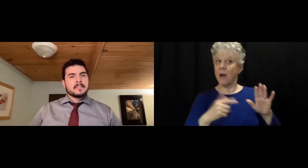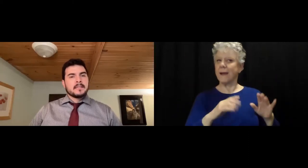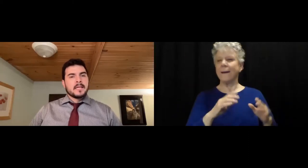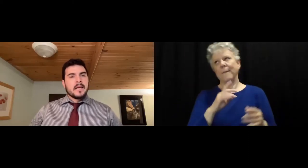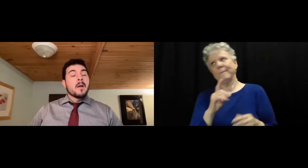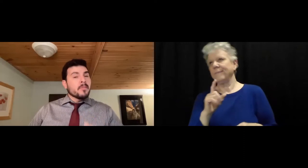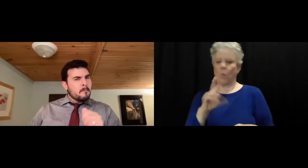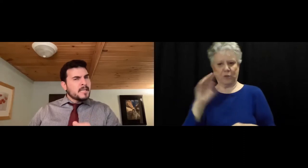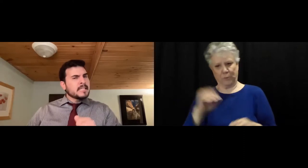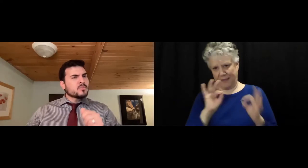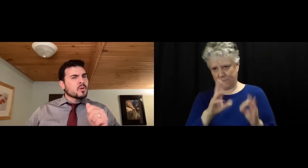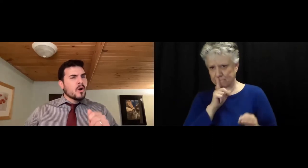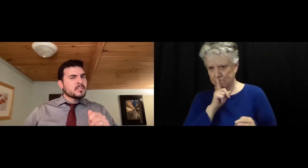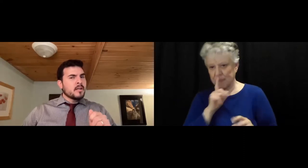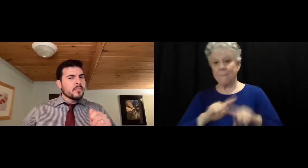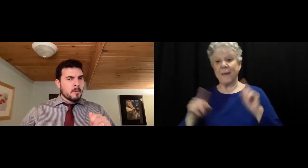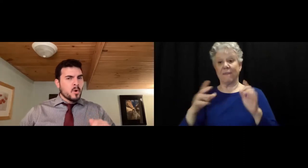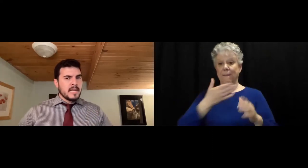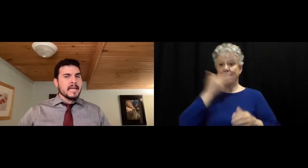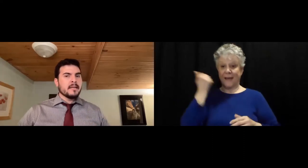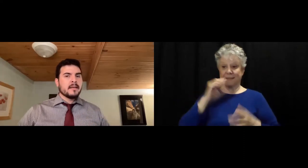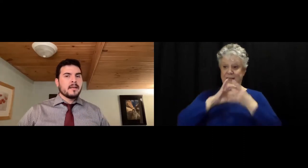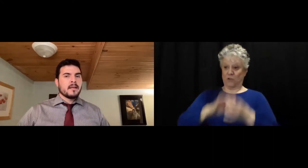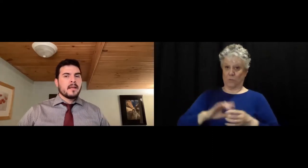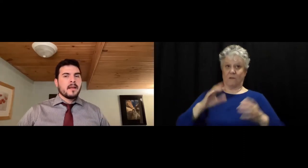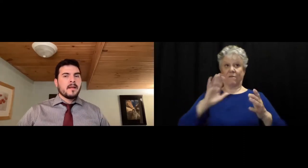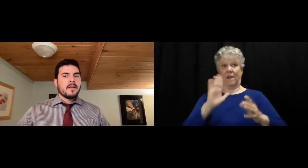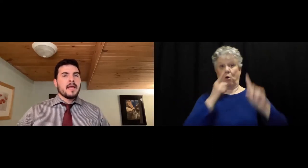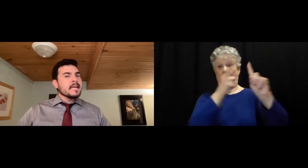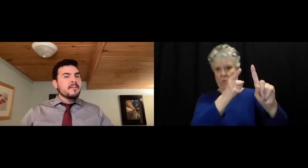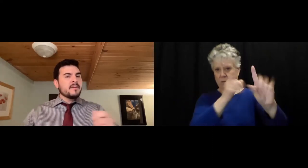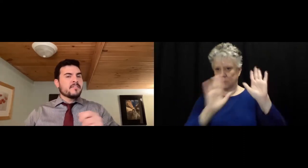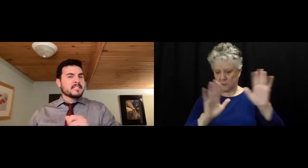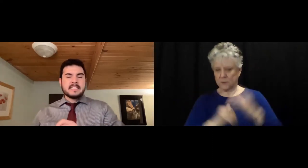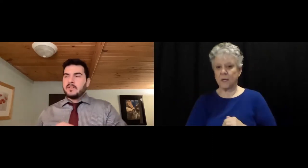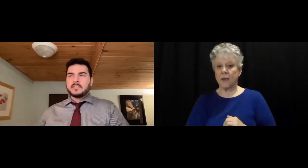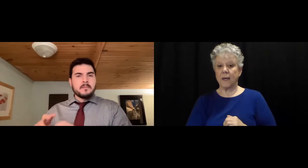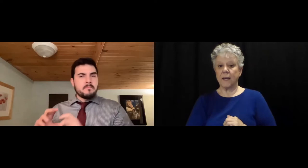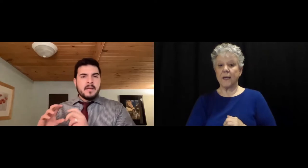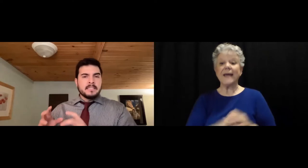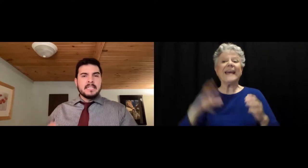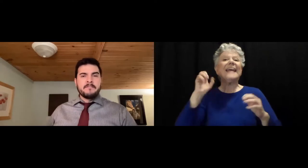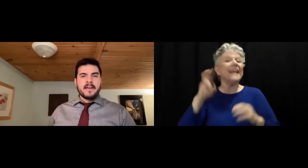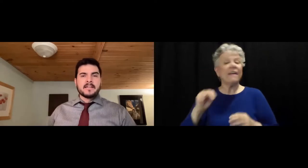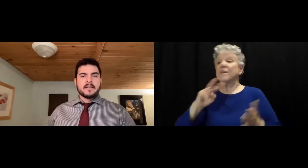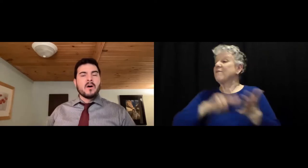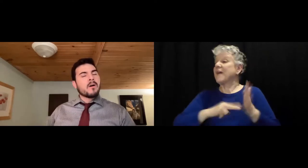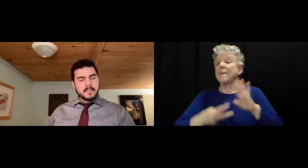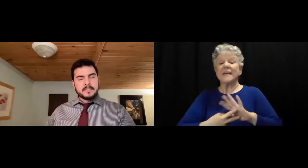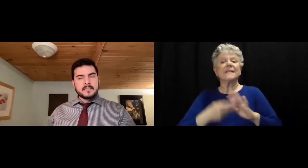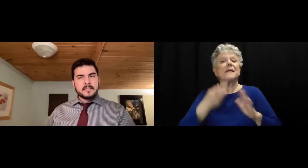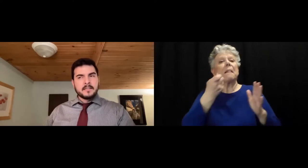best, but the best as regards the proposed end. And even if this entails some defect,